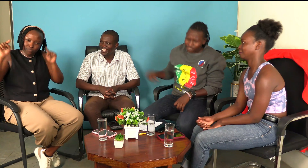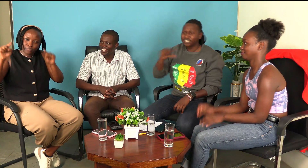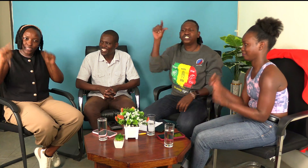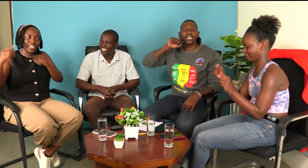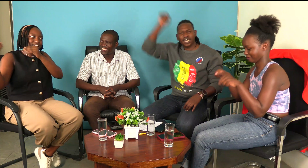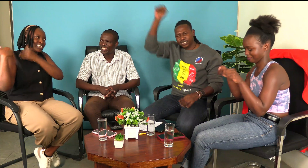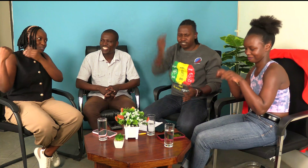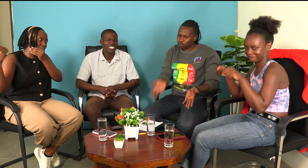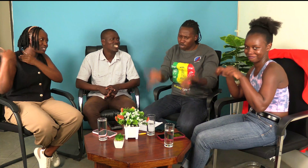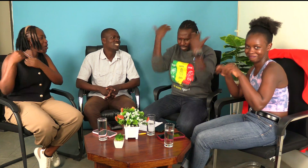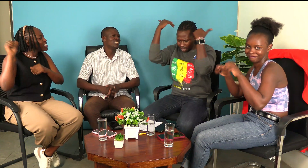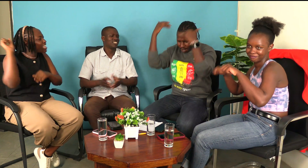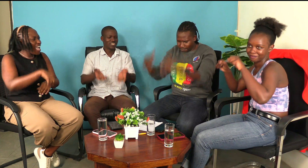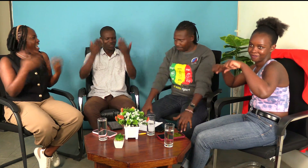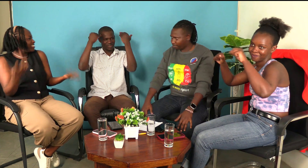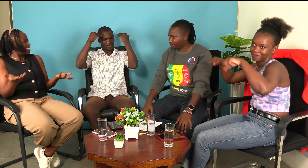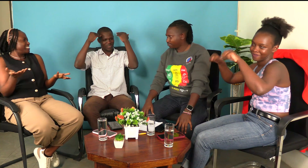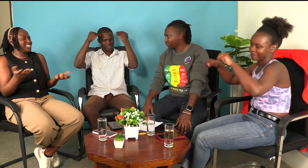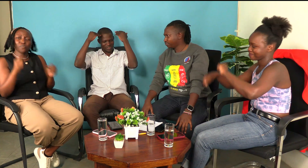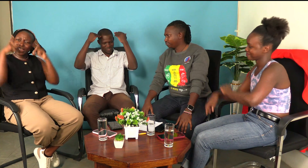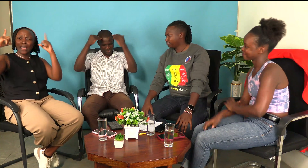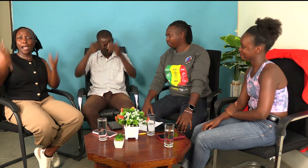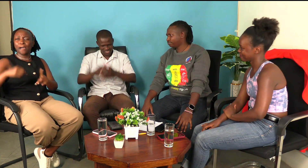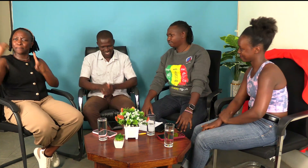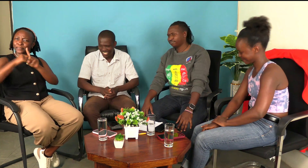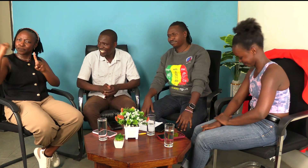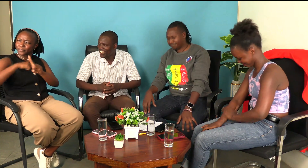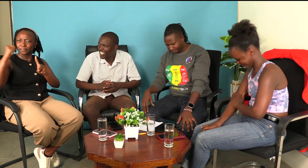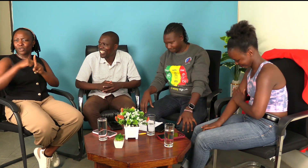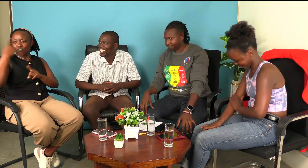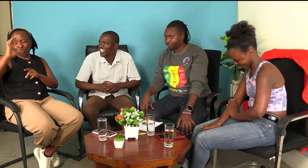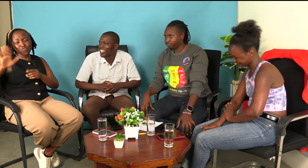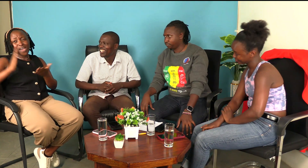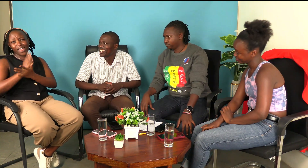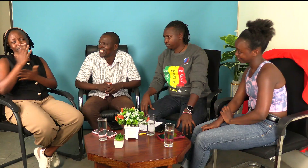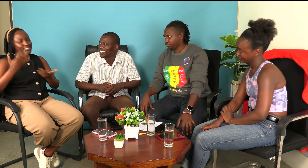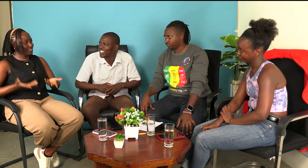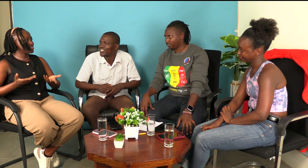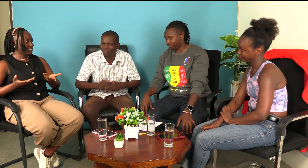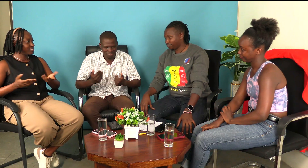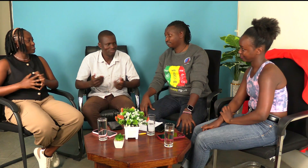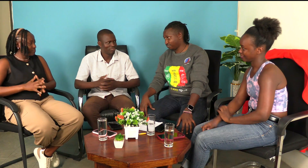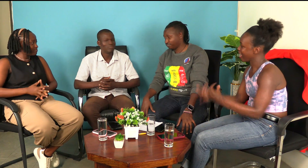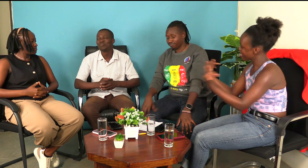They have already done Yeah. their part. That's youth, Now true. the I youth, agree. the Let us youth wake need up. to wake up I and agree. advocate and lobby for your